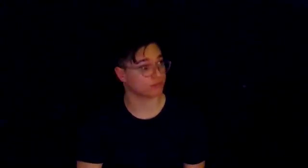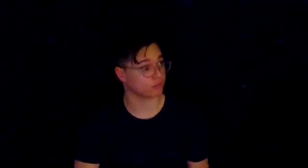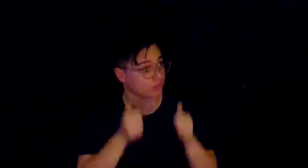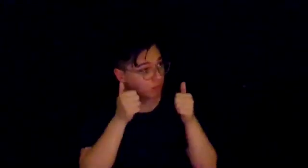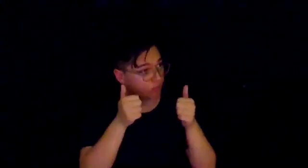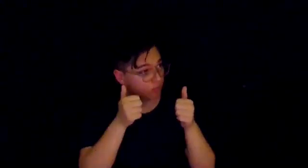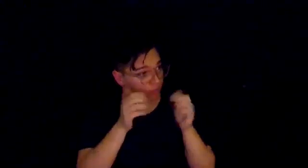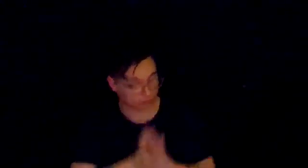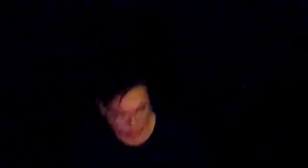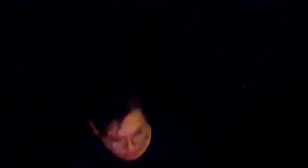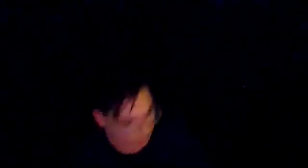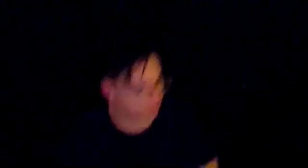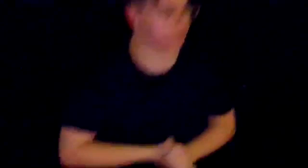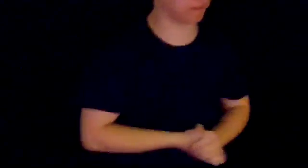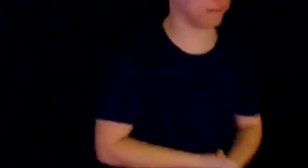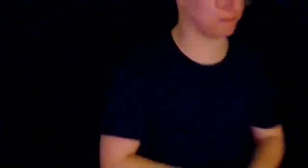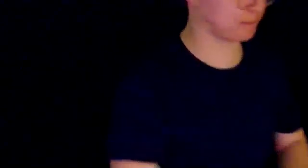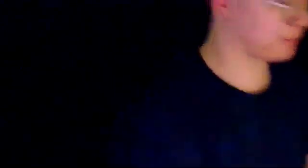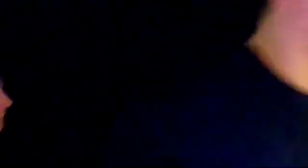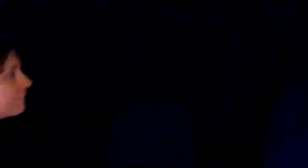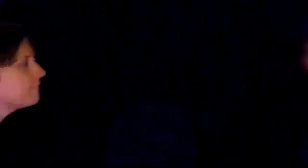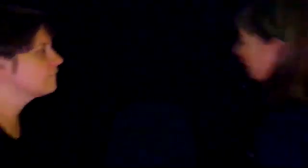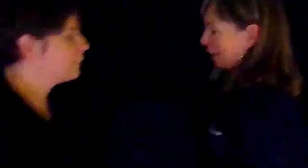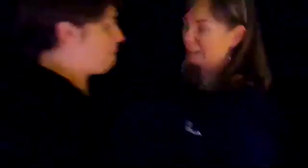first. Is that all good?